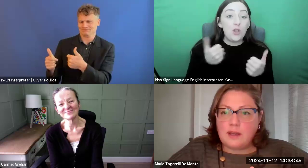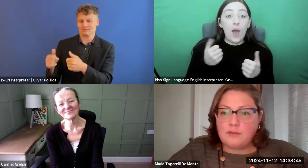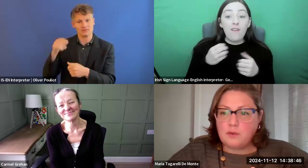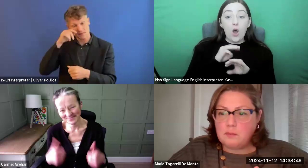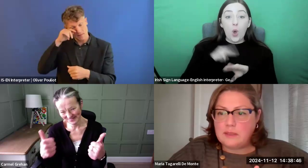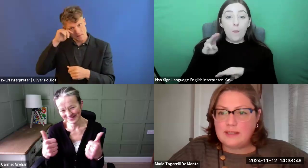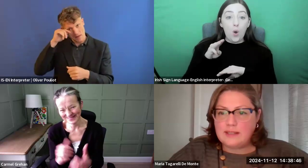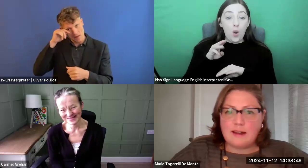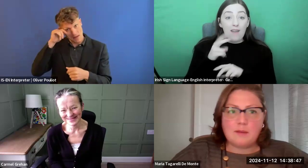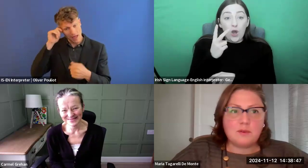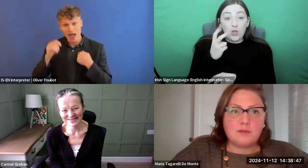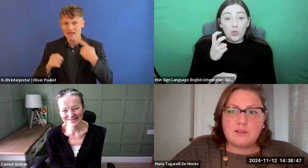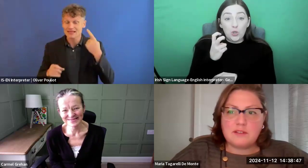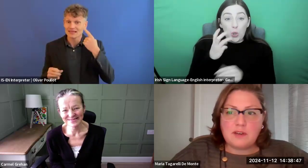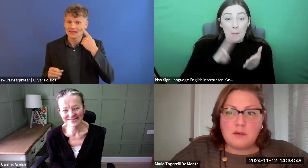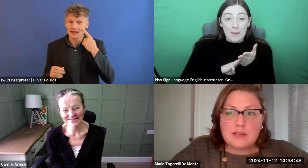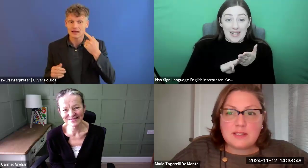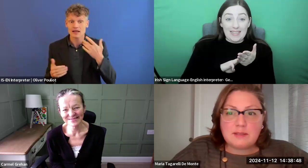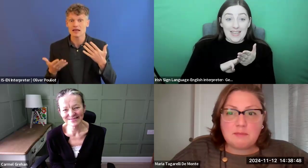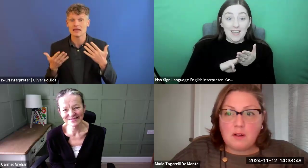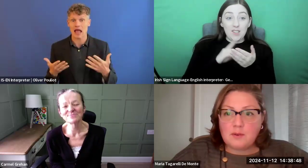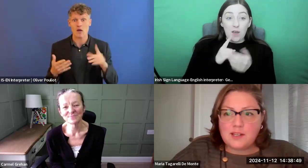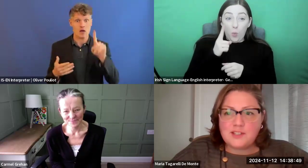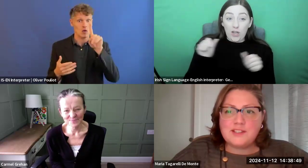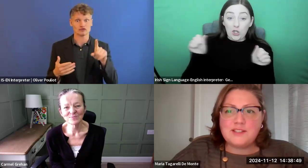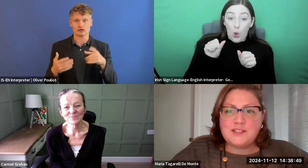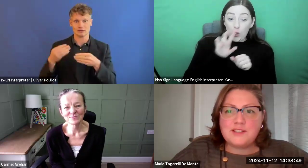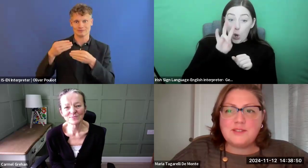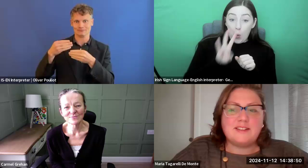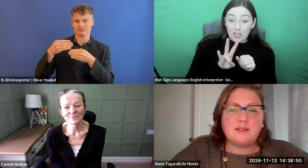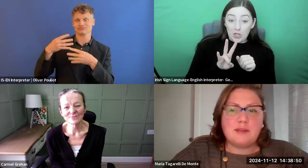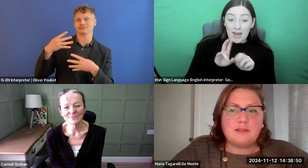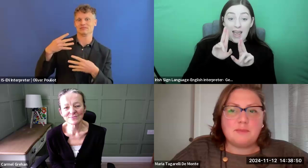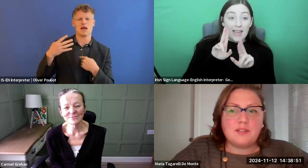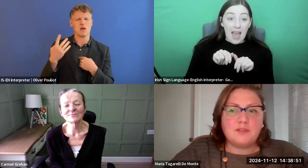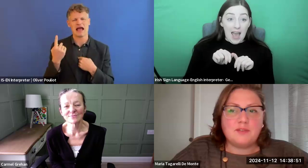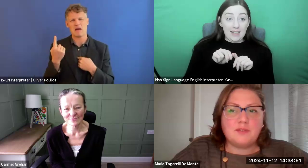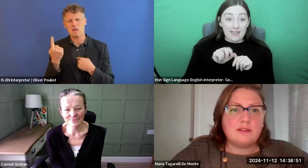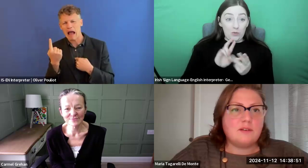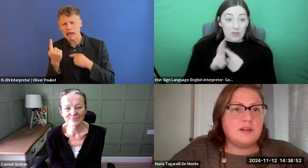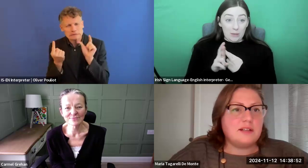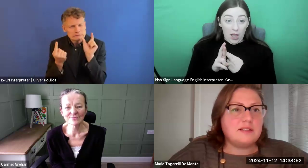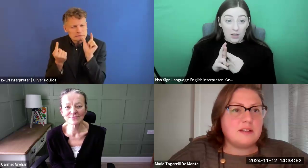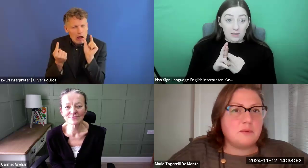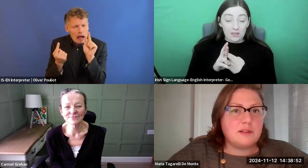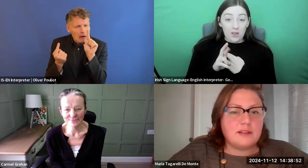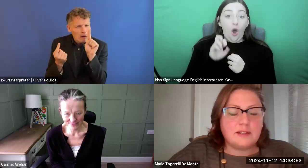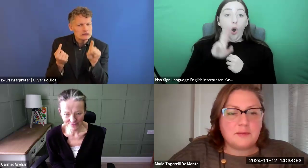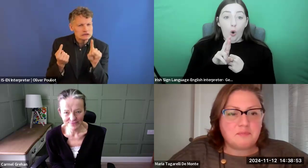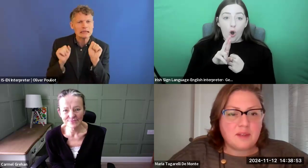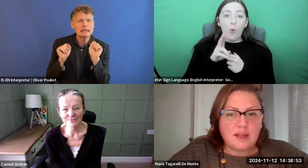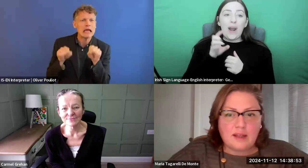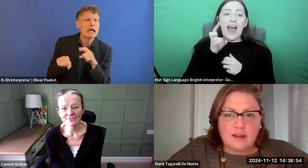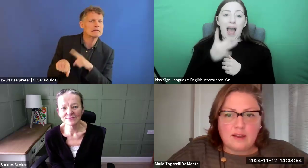no, like we have 2 minutes time, so if there's a very small question, we can still make space for it, or else I